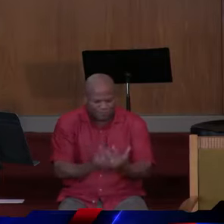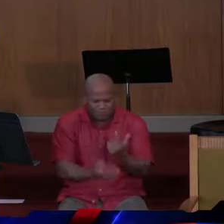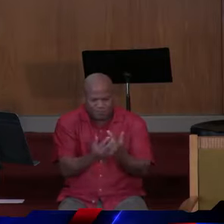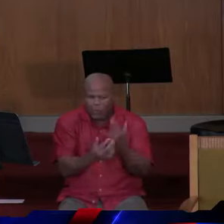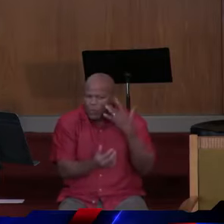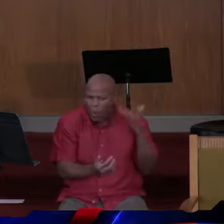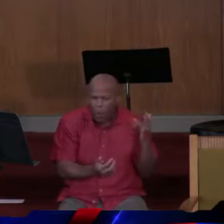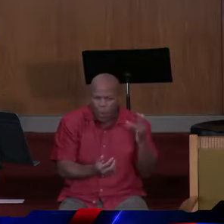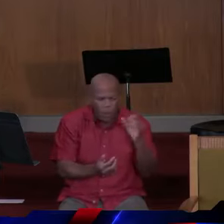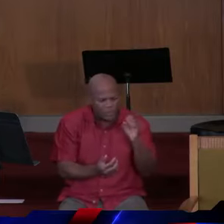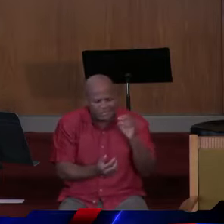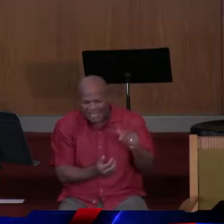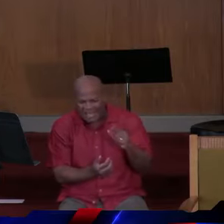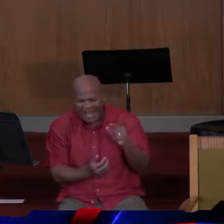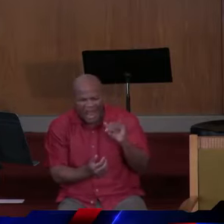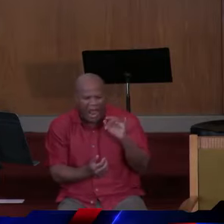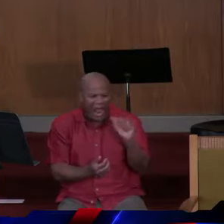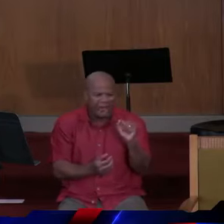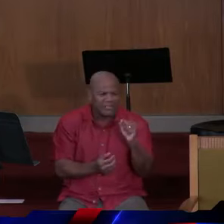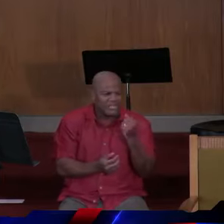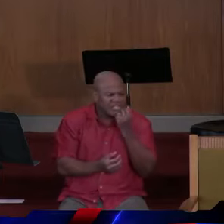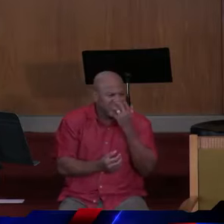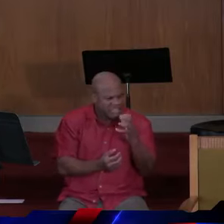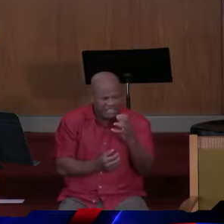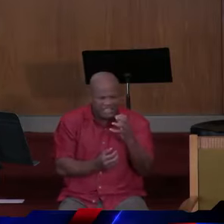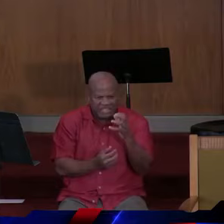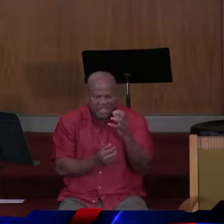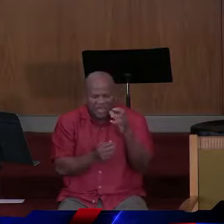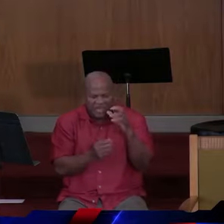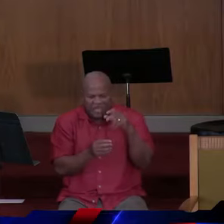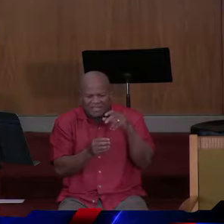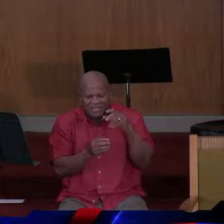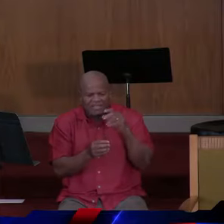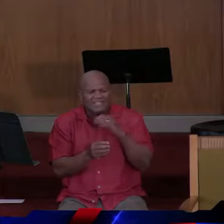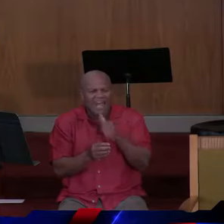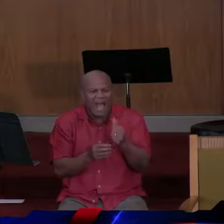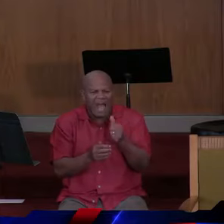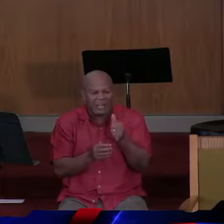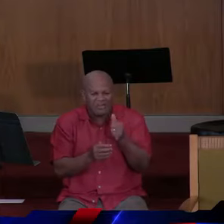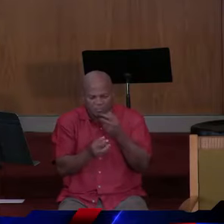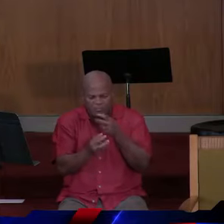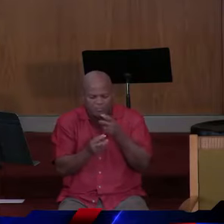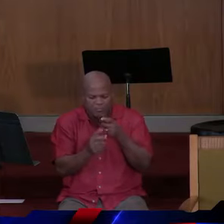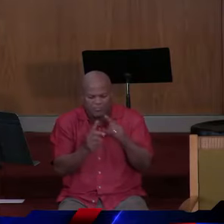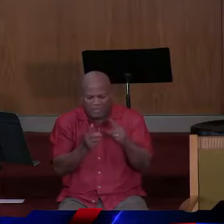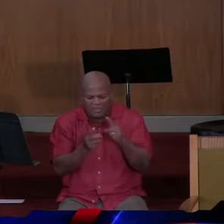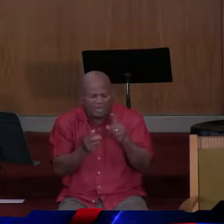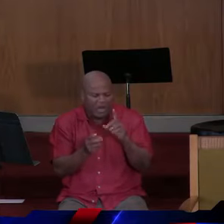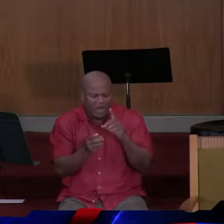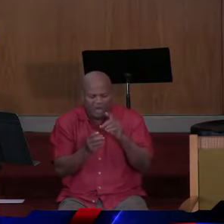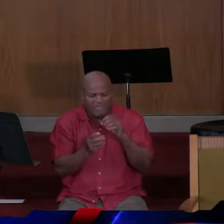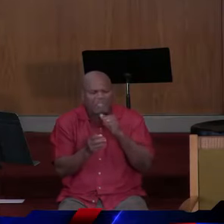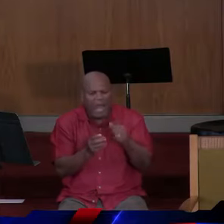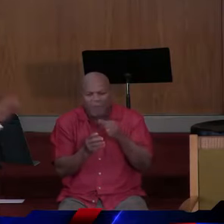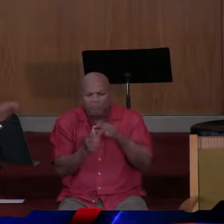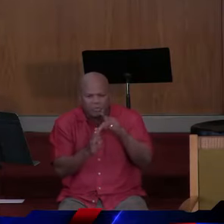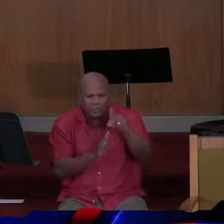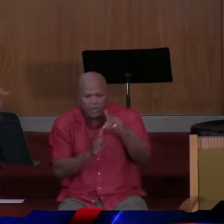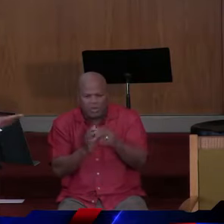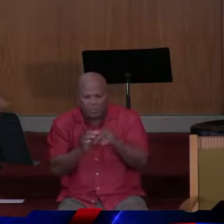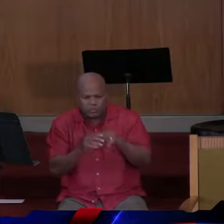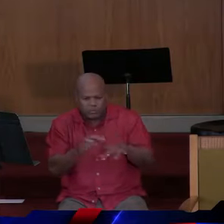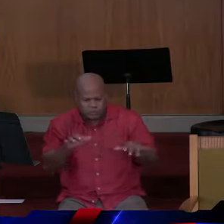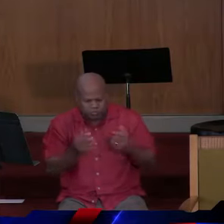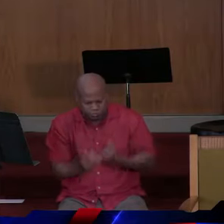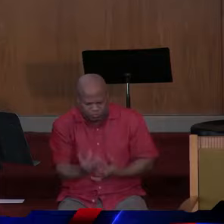iron, ore, all of that stuff, the heat brings the impurities to the top. It's called dross, and they scrape it off. Now, some of the metal of